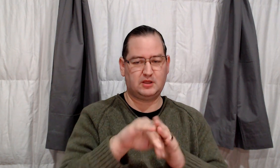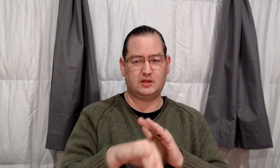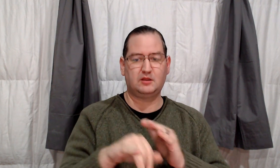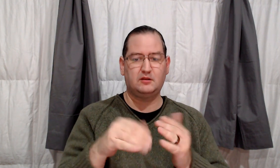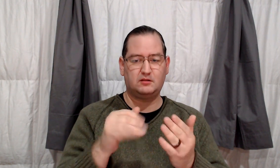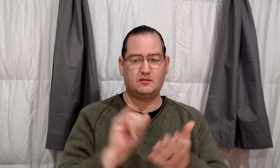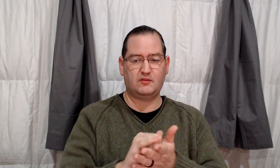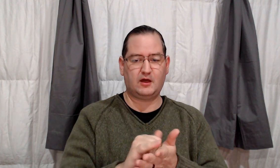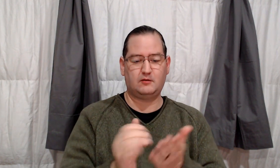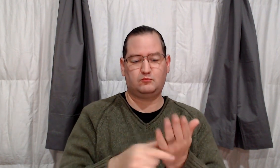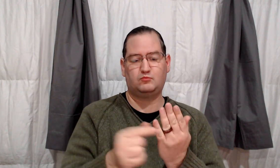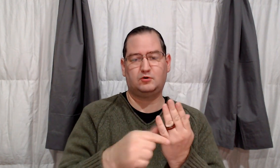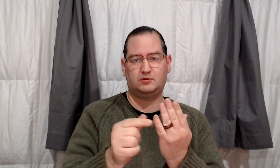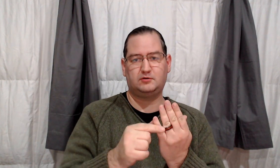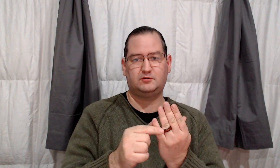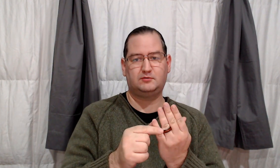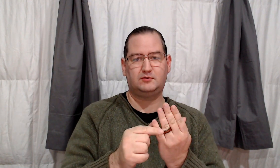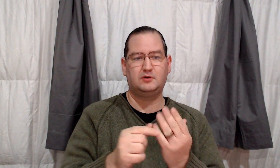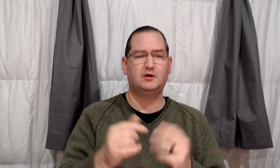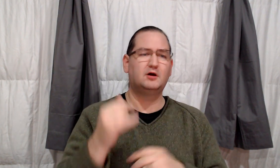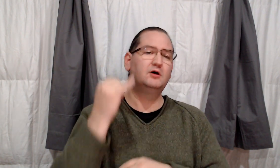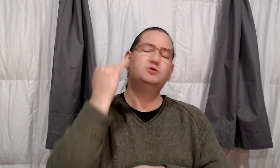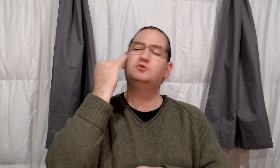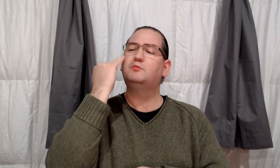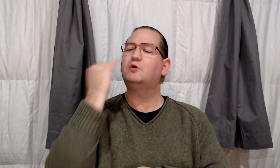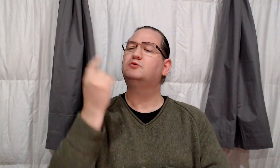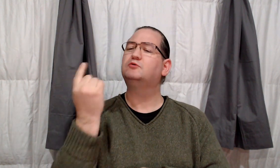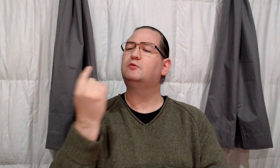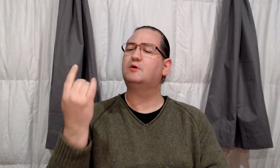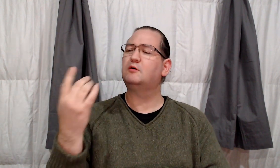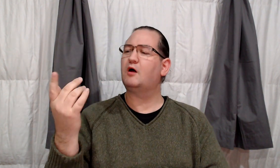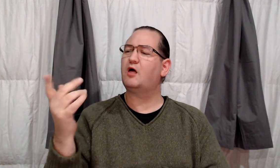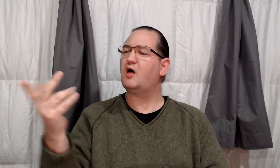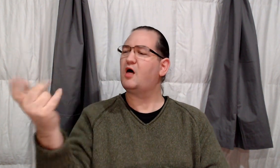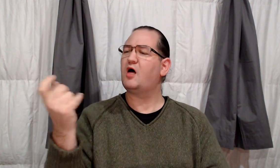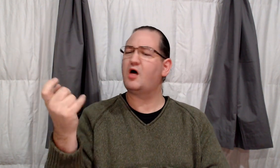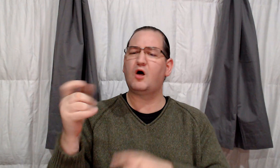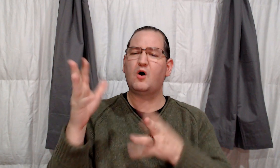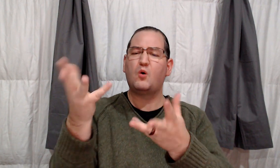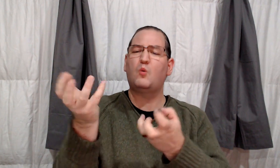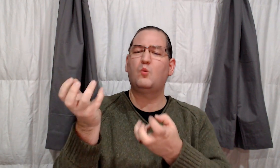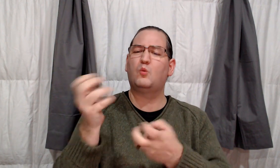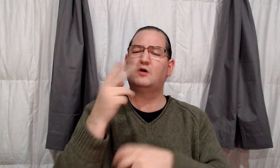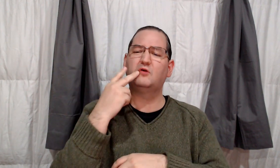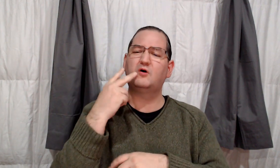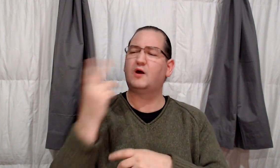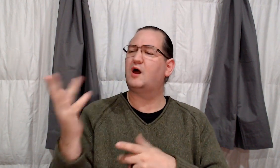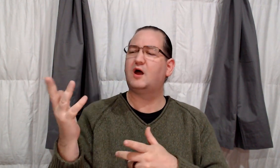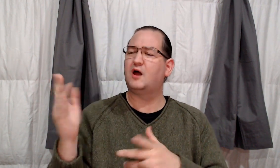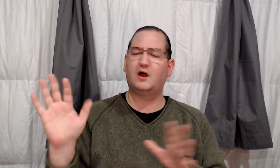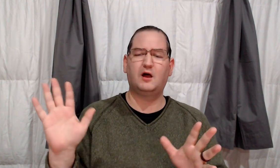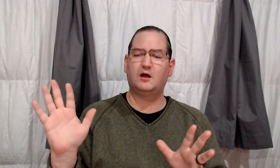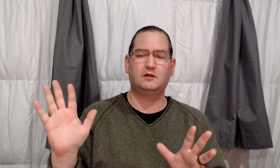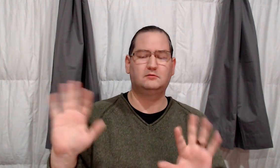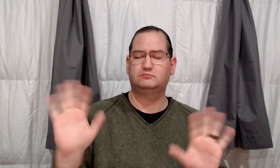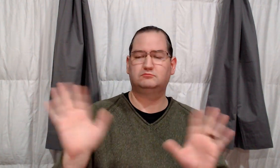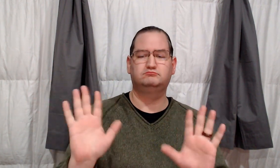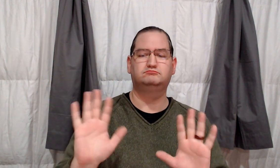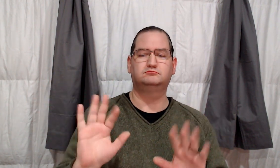thanks. But from today, you better say, cigarette, being around